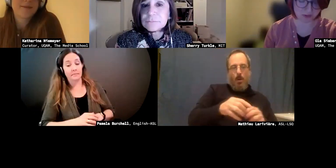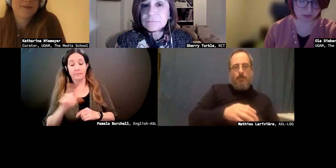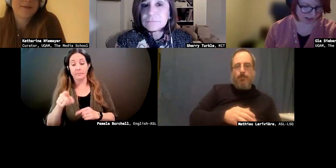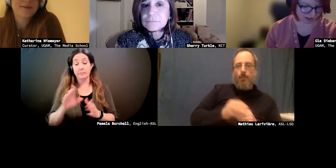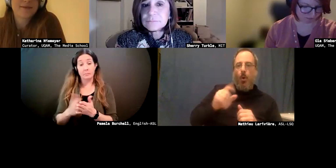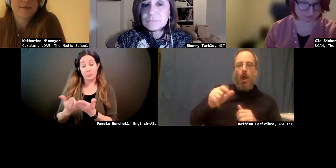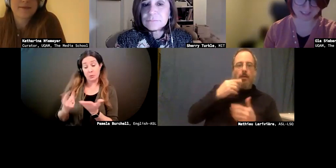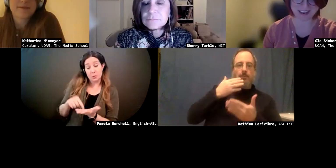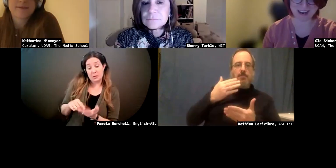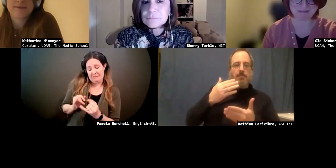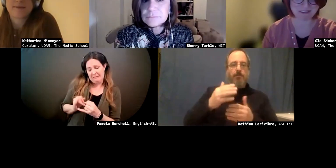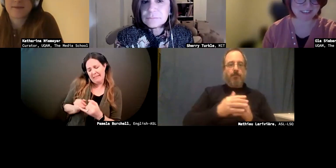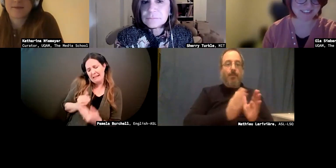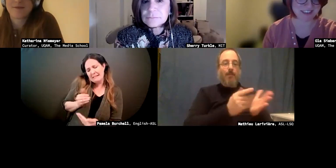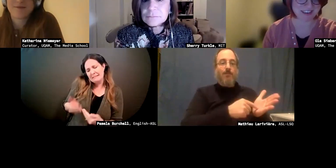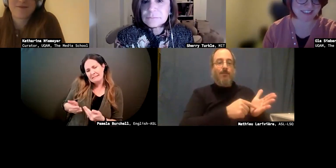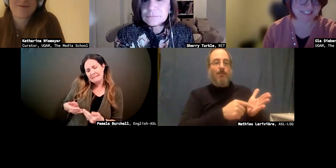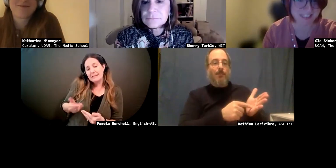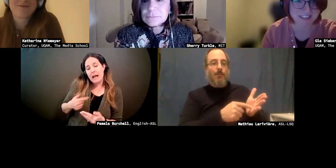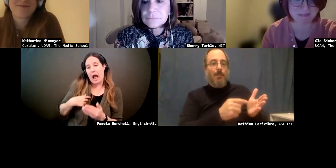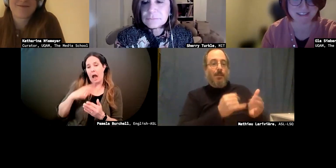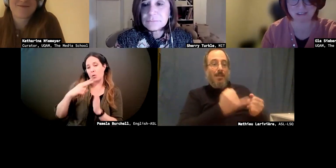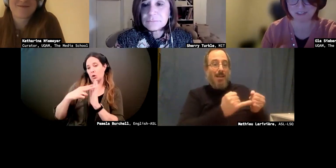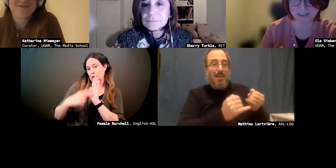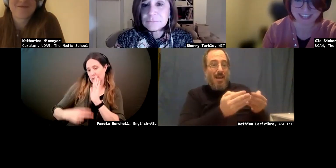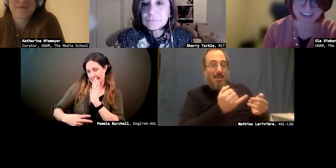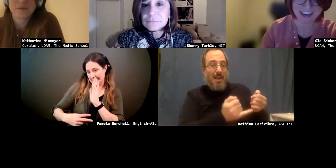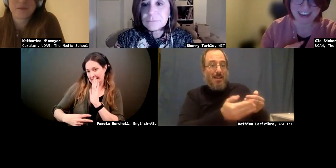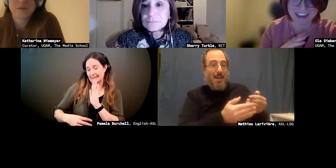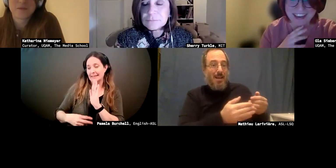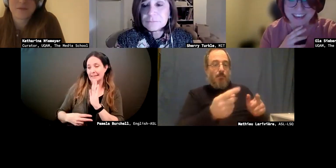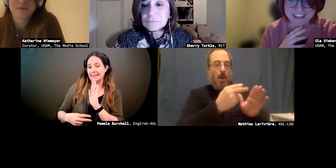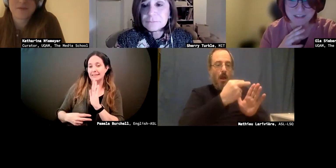book, and I will read now the citation myself, sorry,